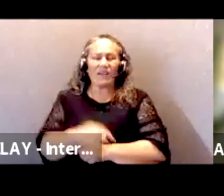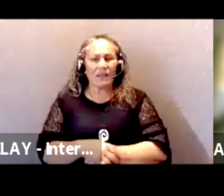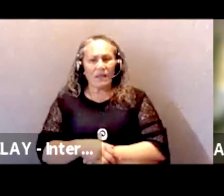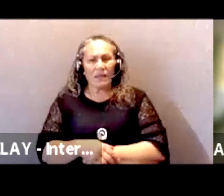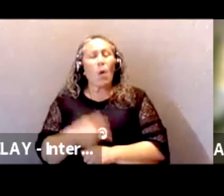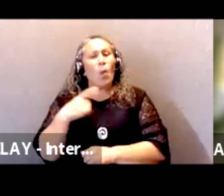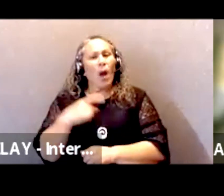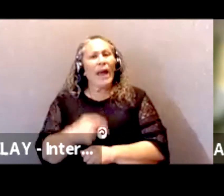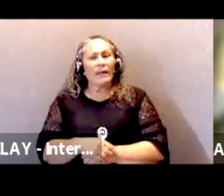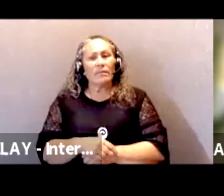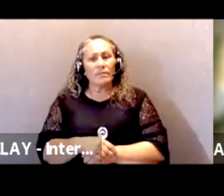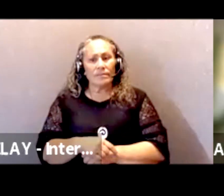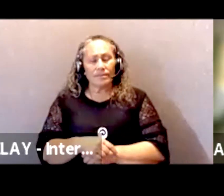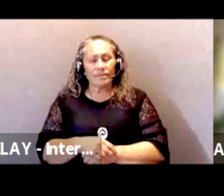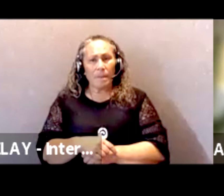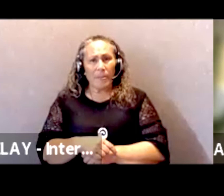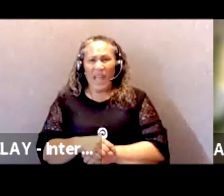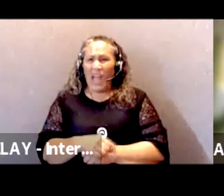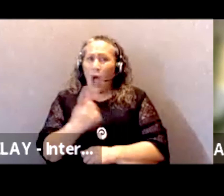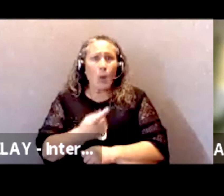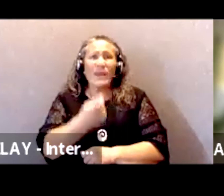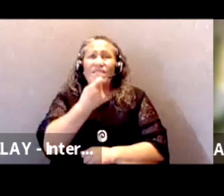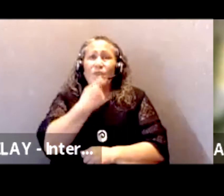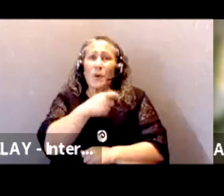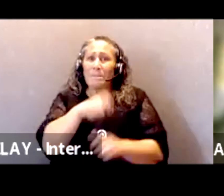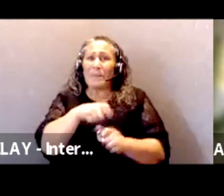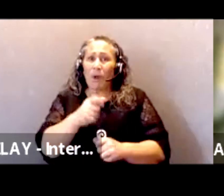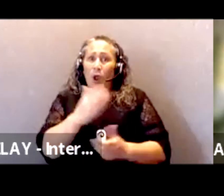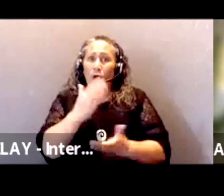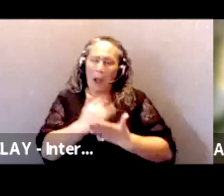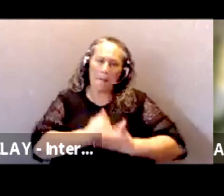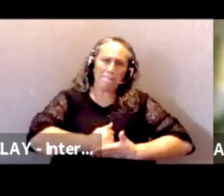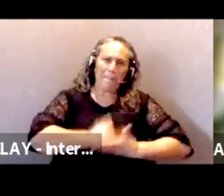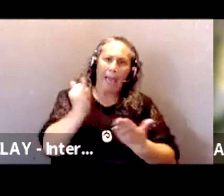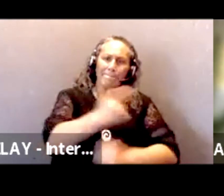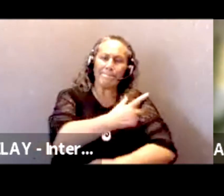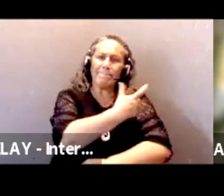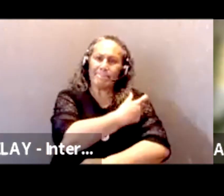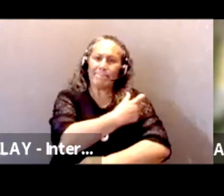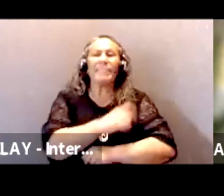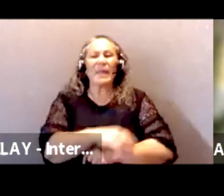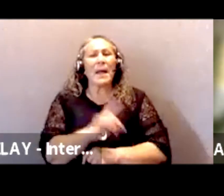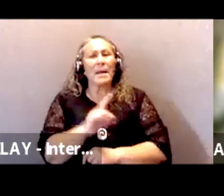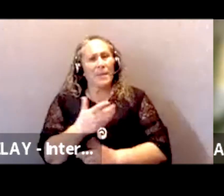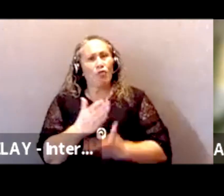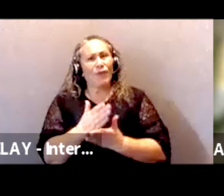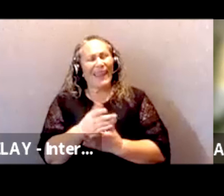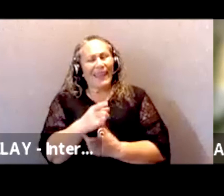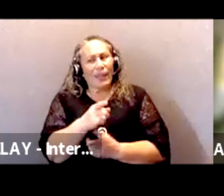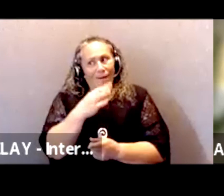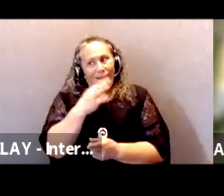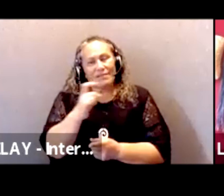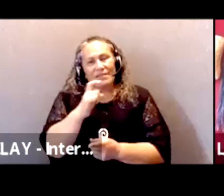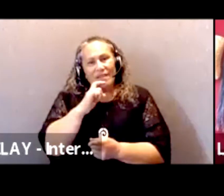people that are truly flatly refusing the vaccine. What they want to do is actually have a conversation about it.